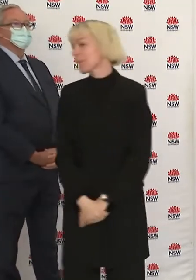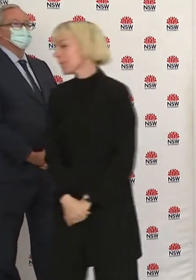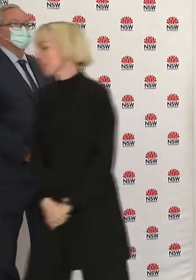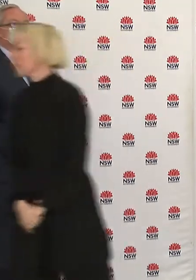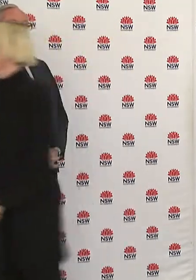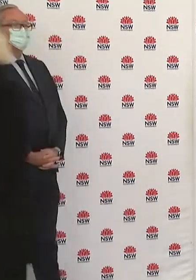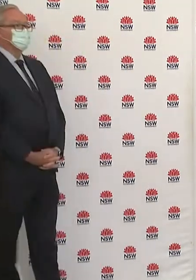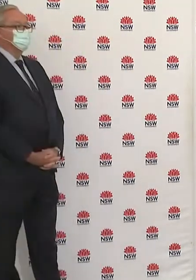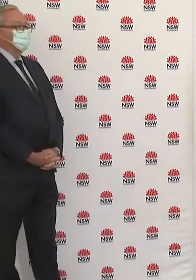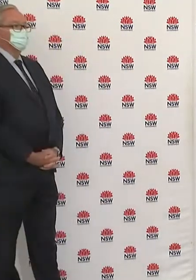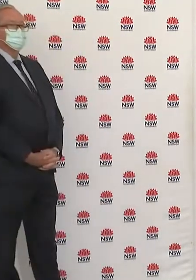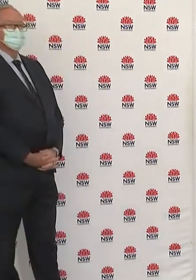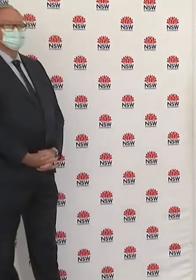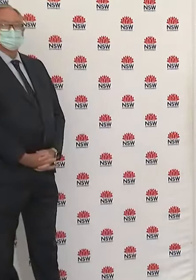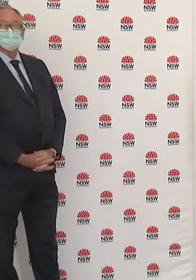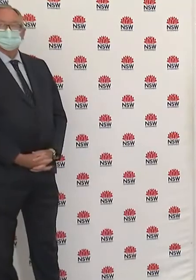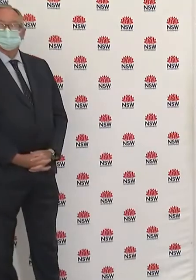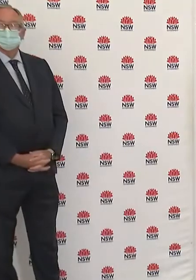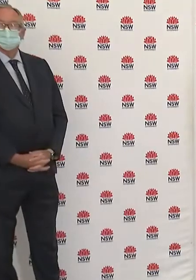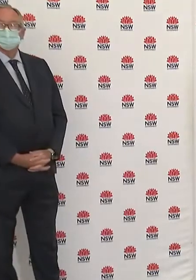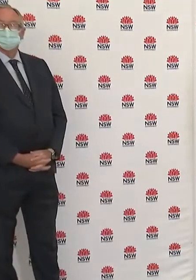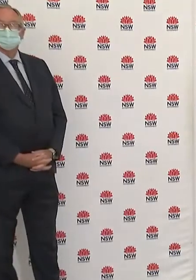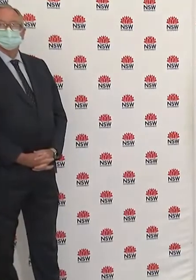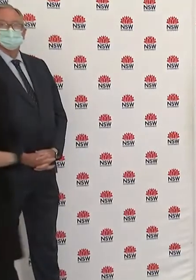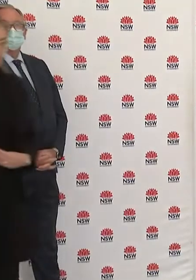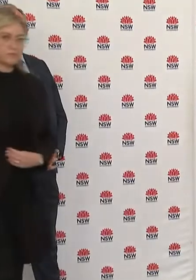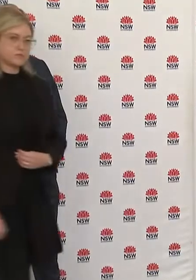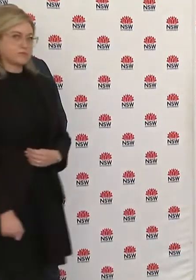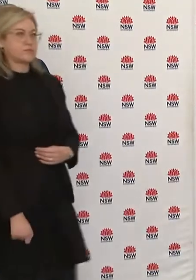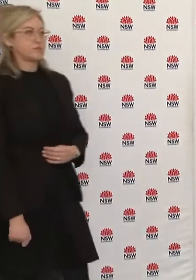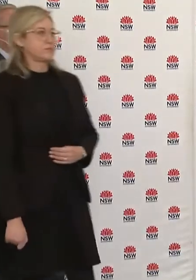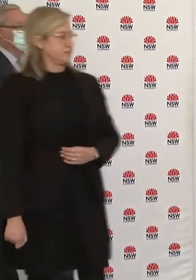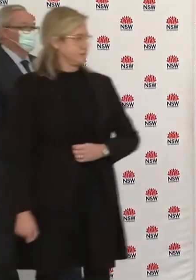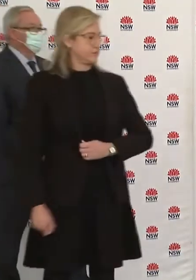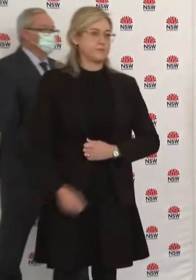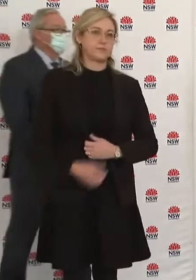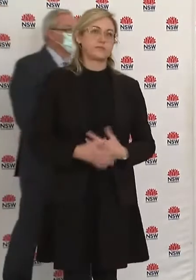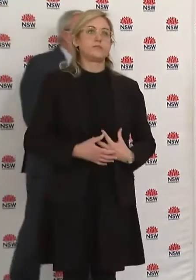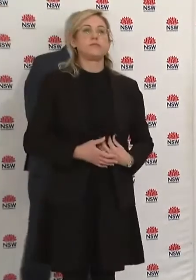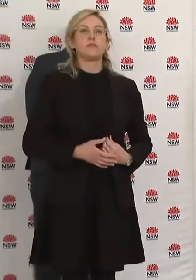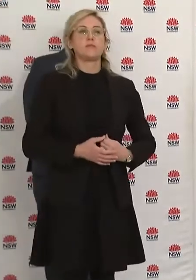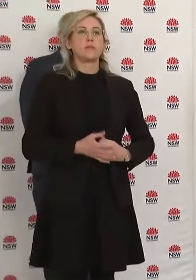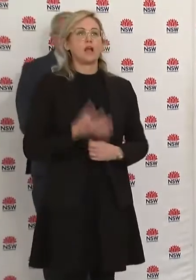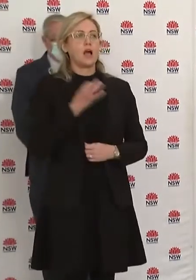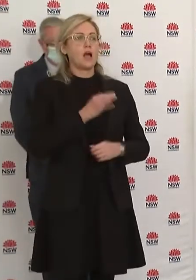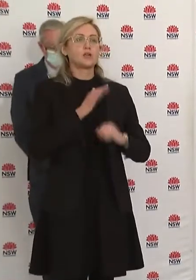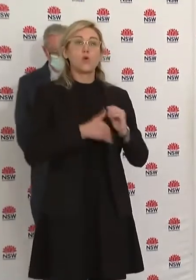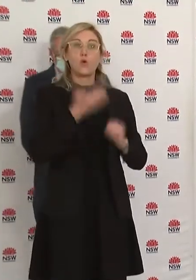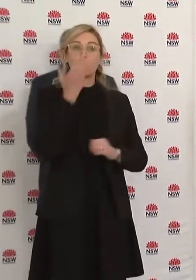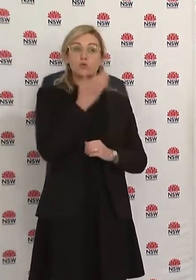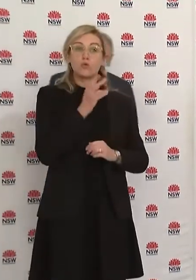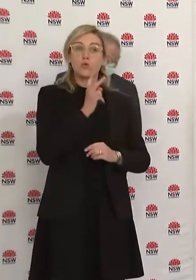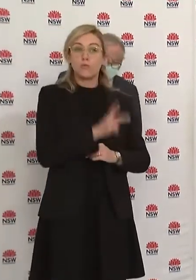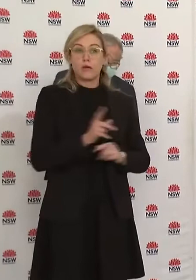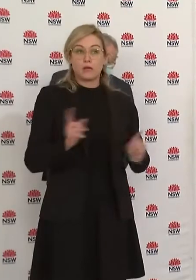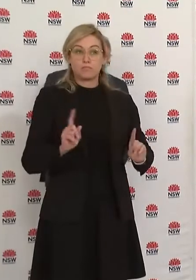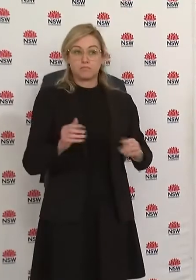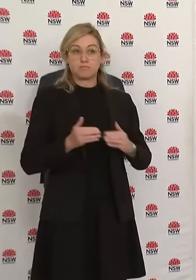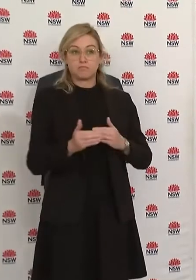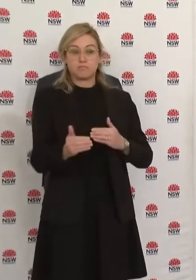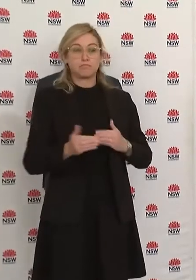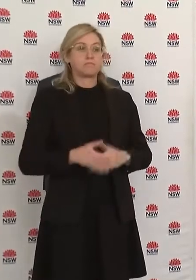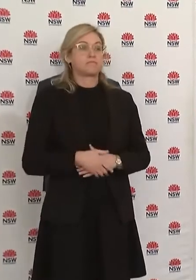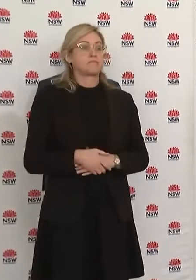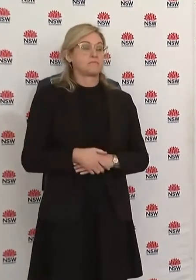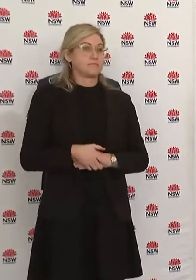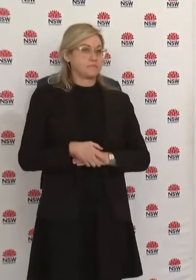They said we still need. And what do you think about schools returning? So look, I've been